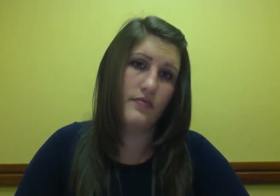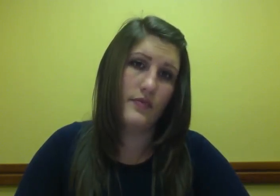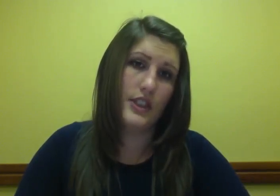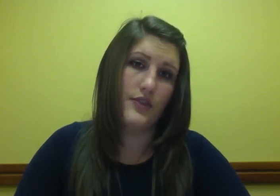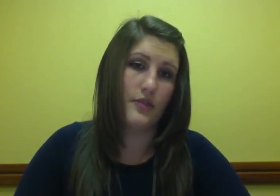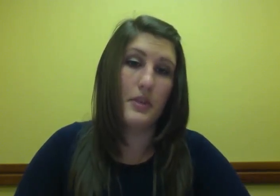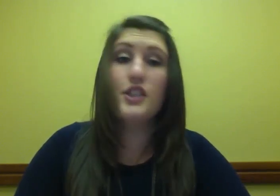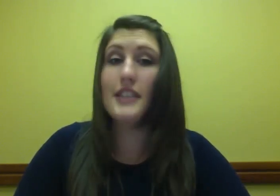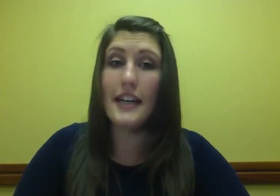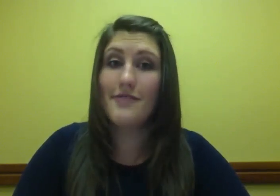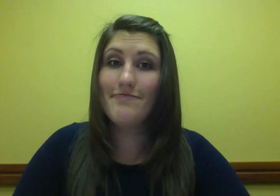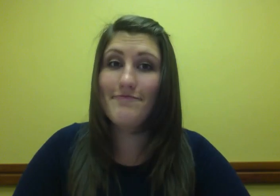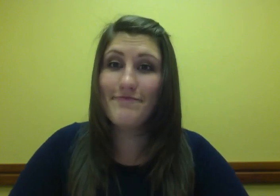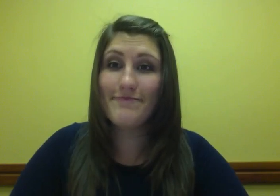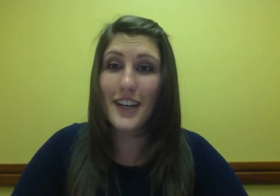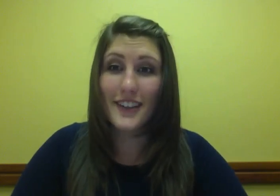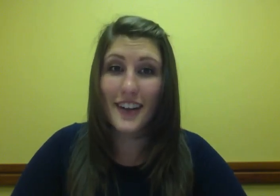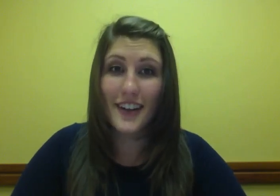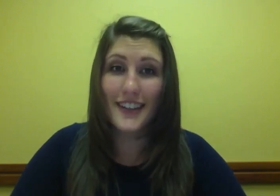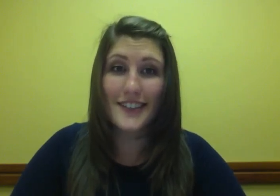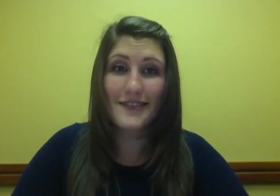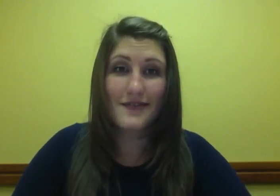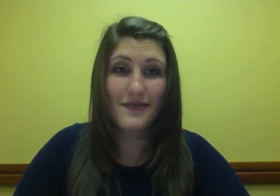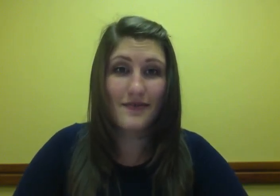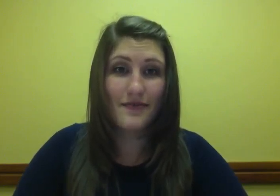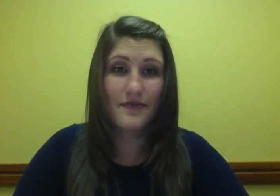It's for Mother's Day. Forgot that.